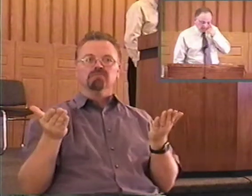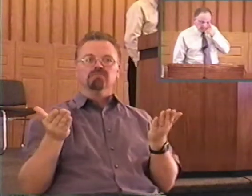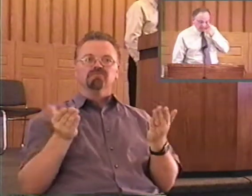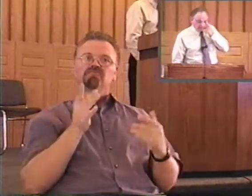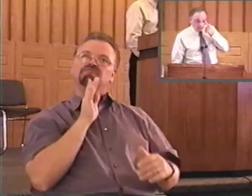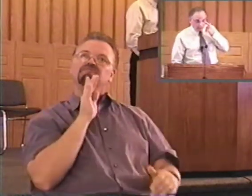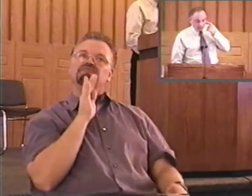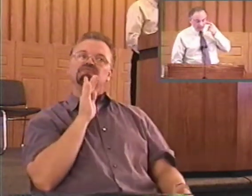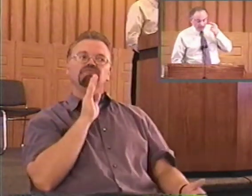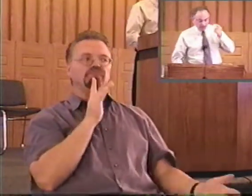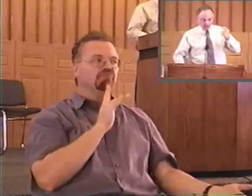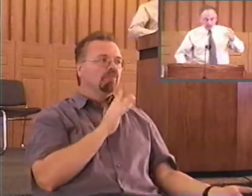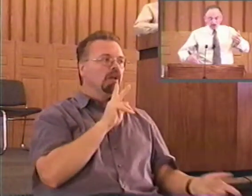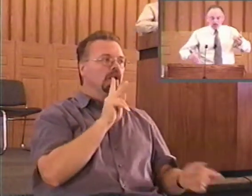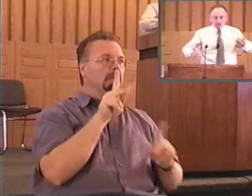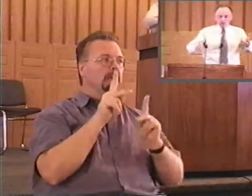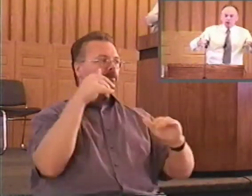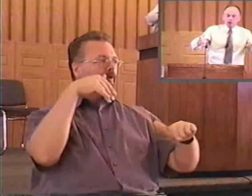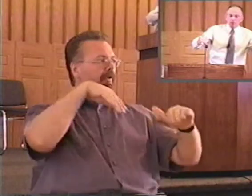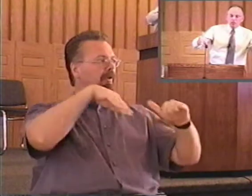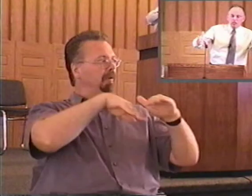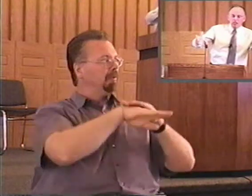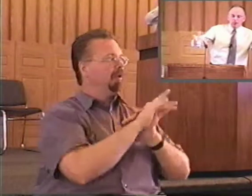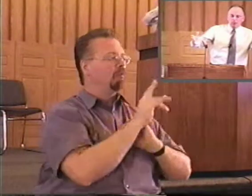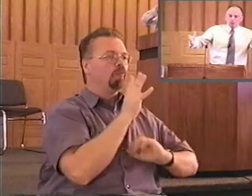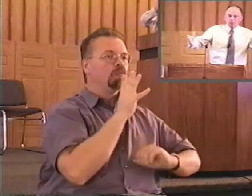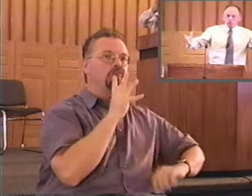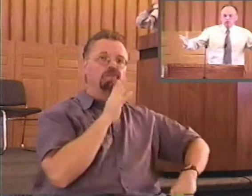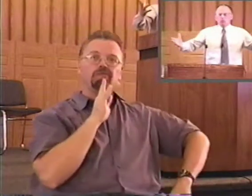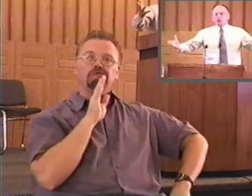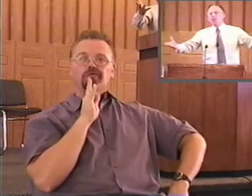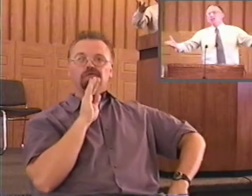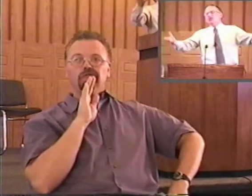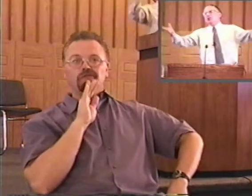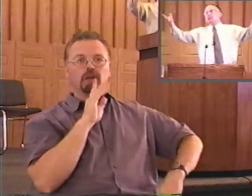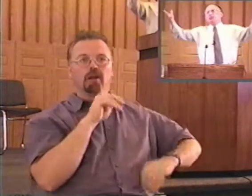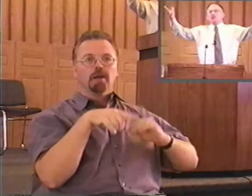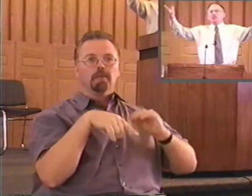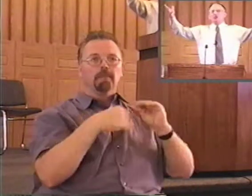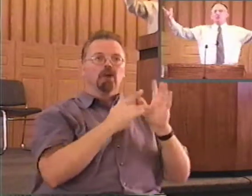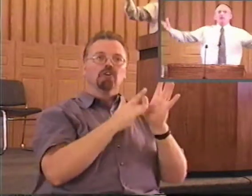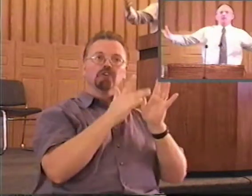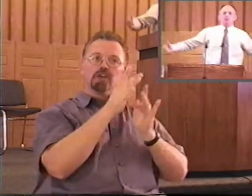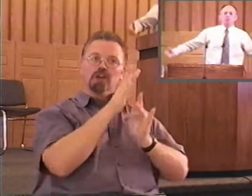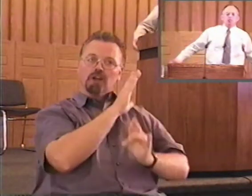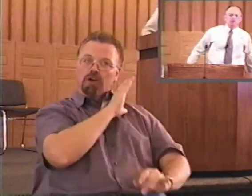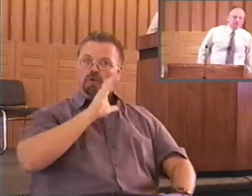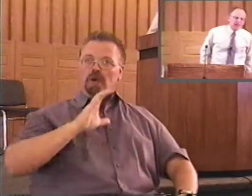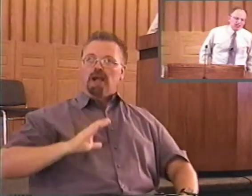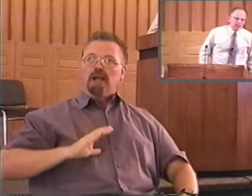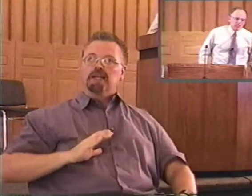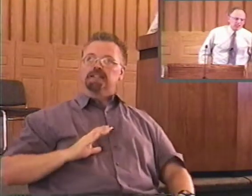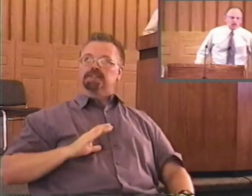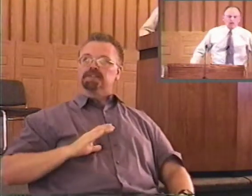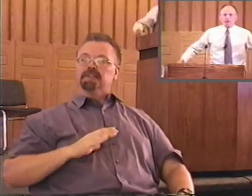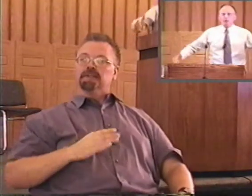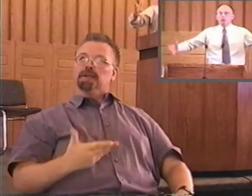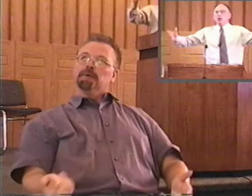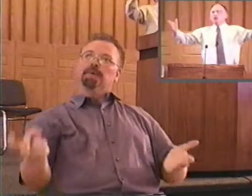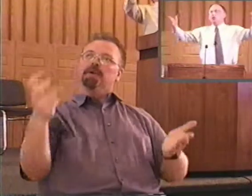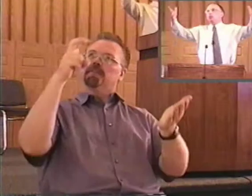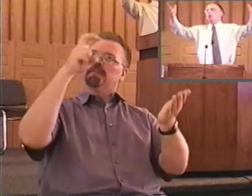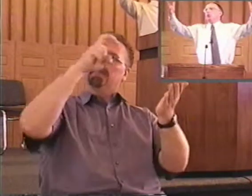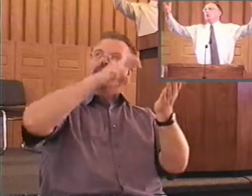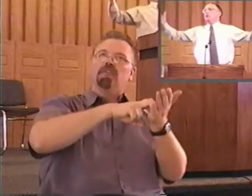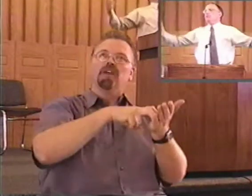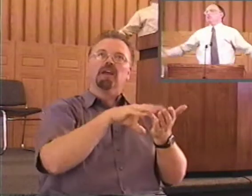People come in and they talk about Jesus Christ raising from the dead. They talk